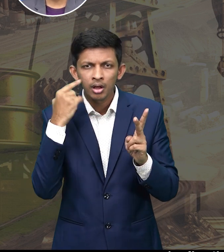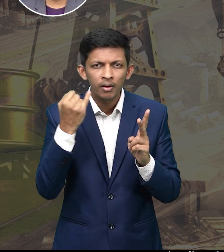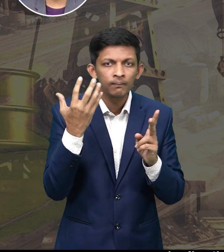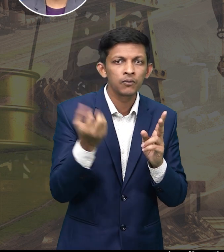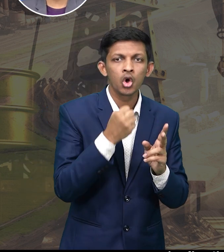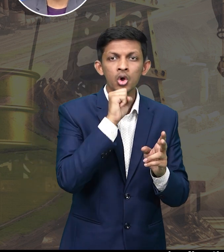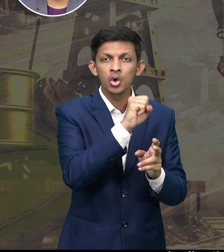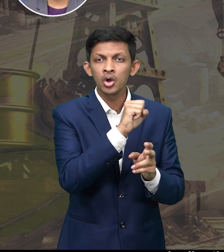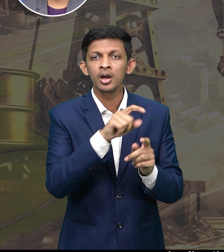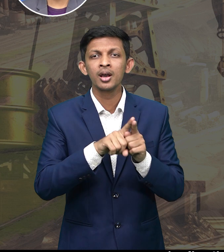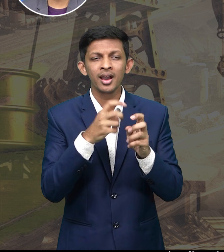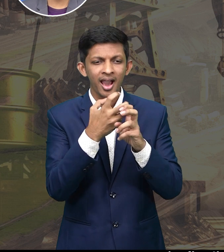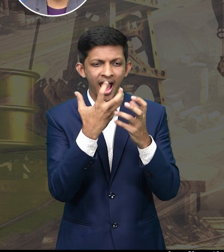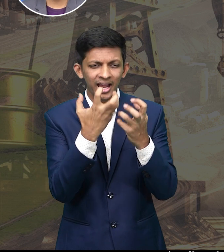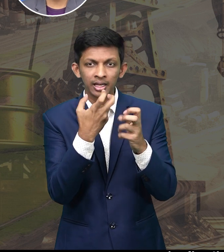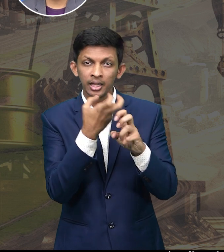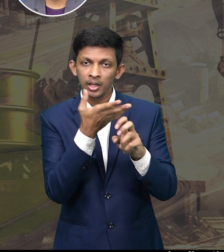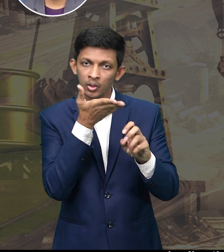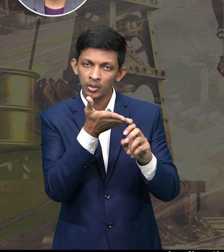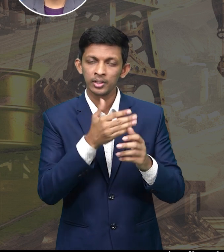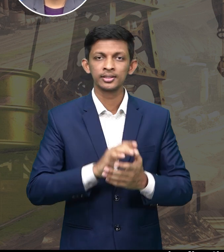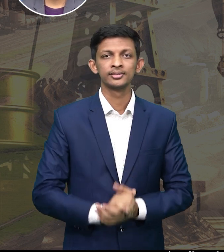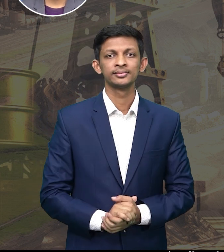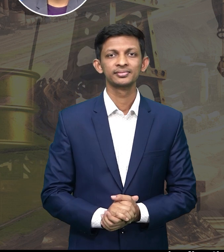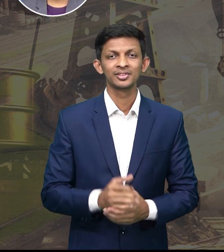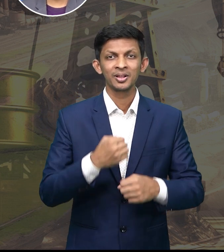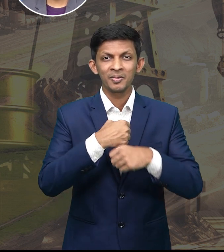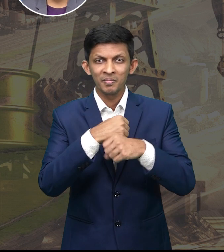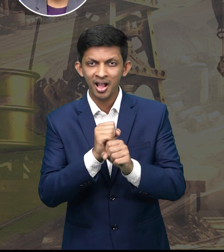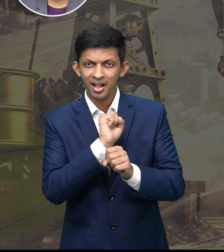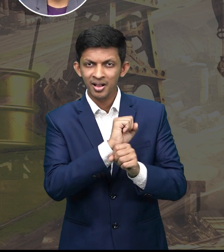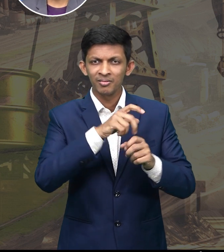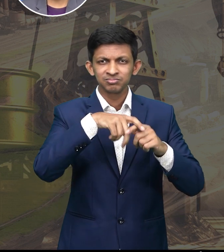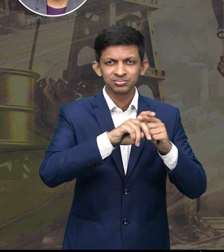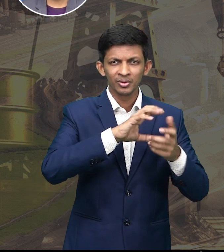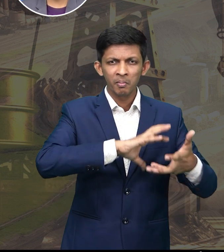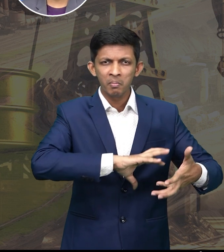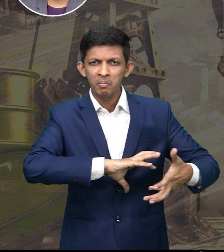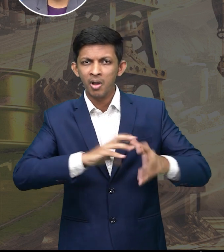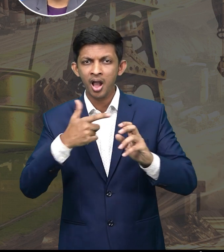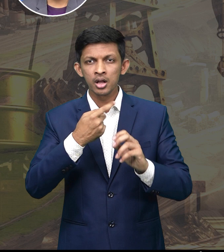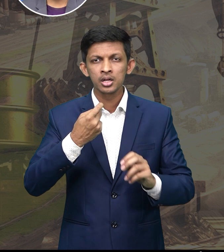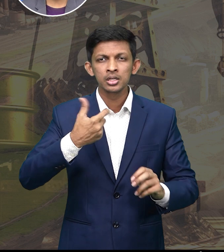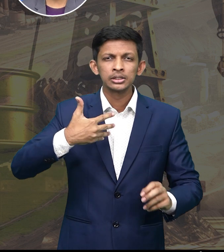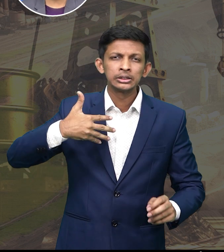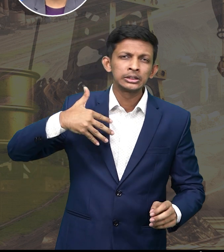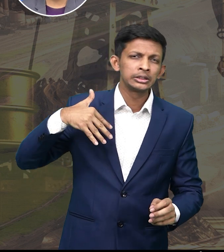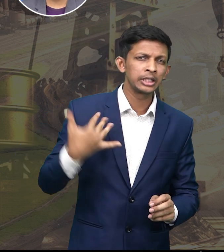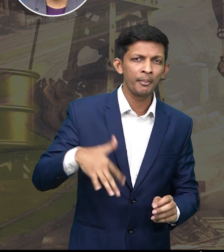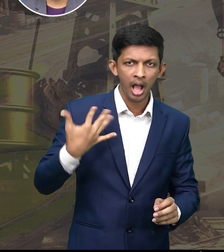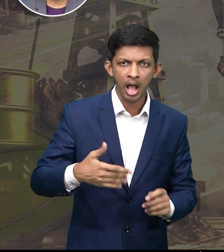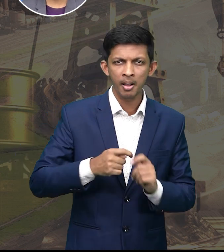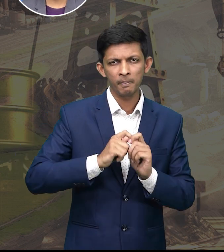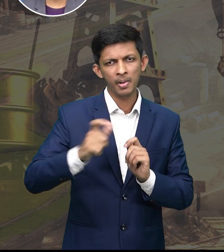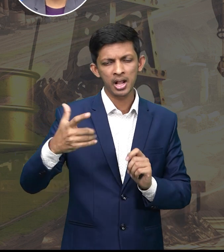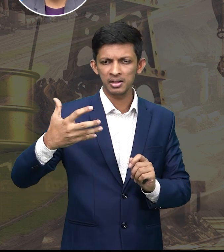finding and extracting the minerals. This makes tools and machinery more